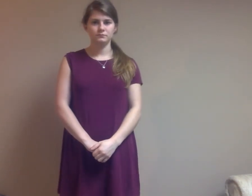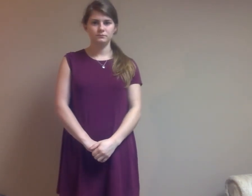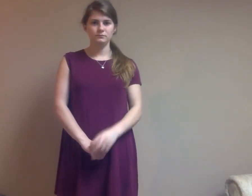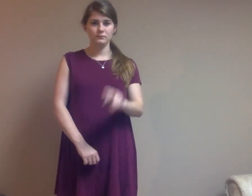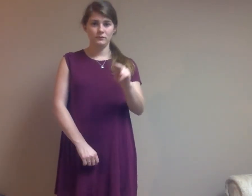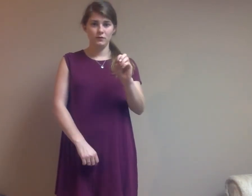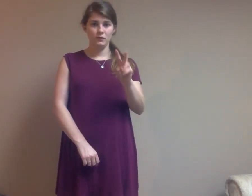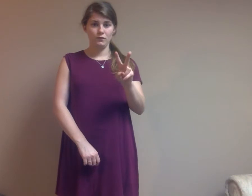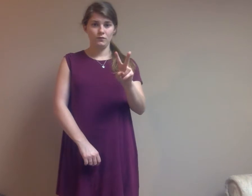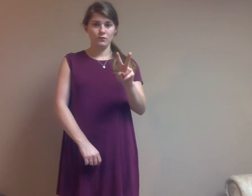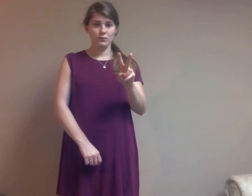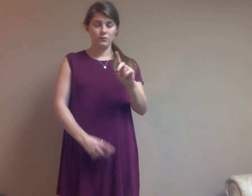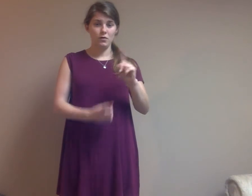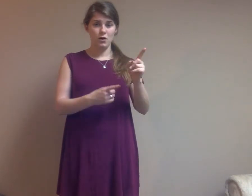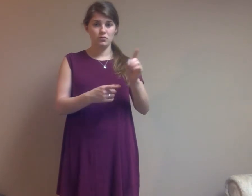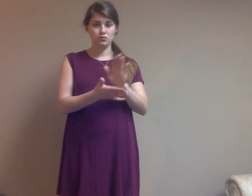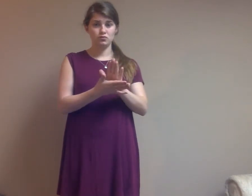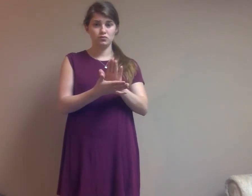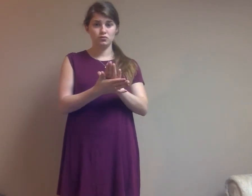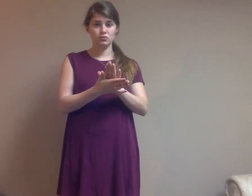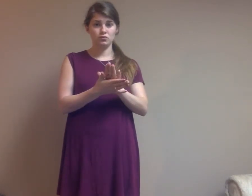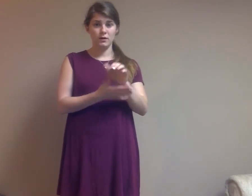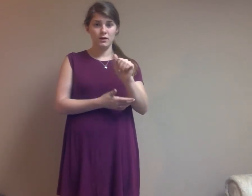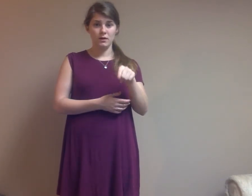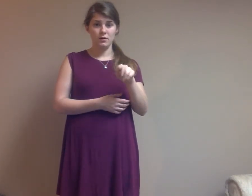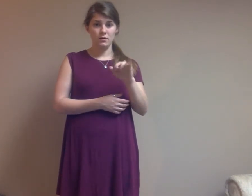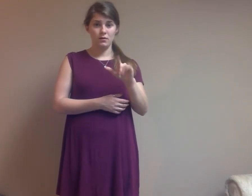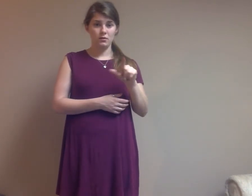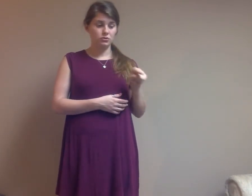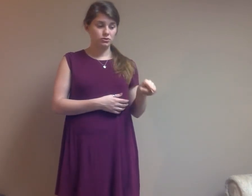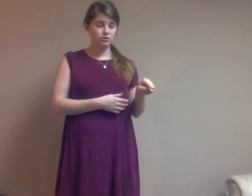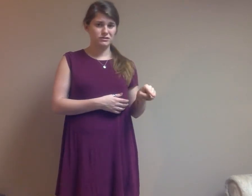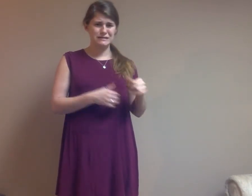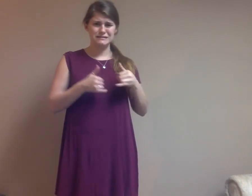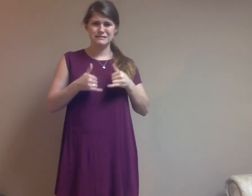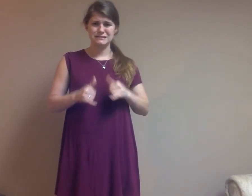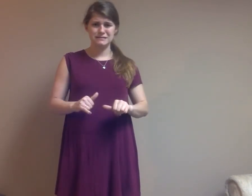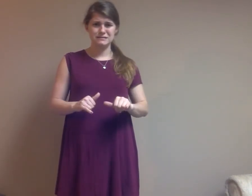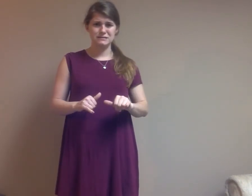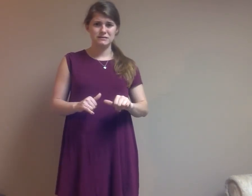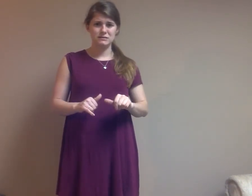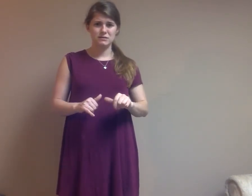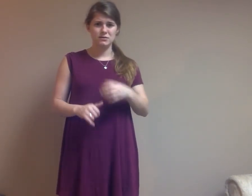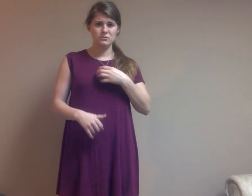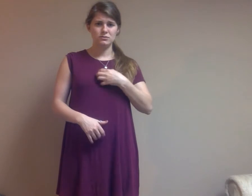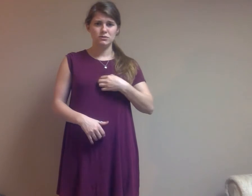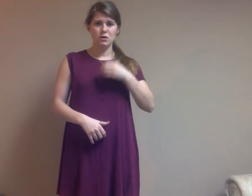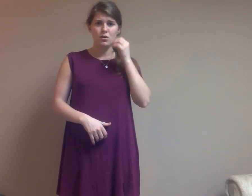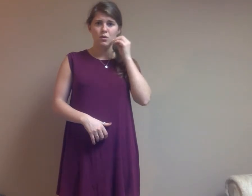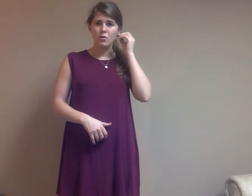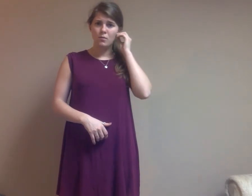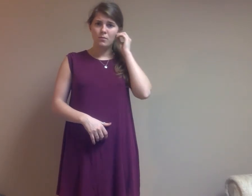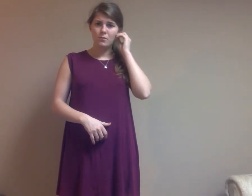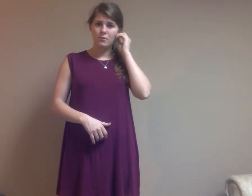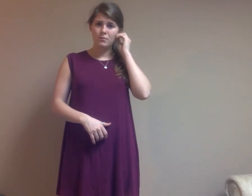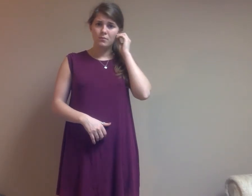To make matters worse, she's feeling unwell. Any of this is bothering you or upsetting you? Will you come and find me in